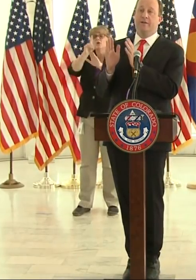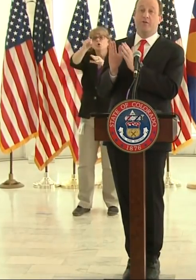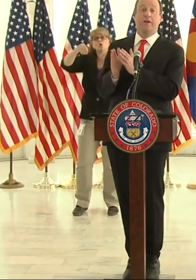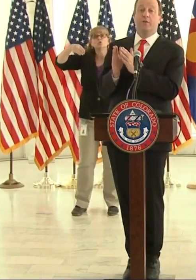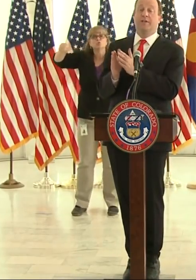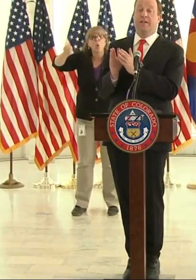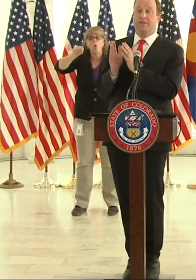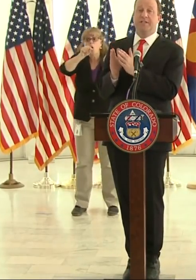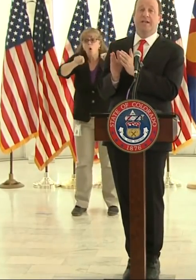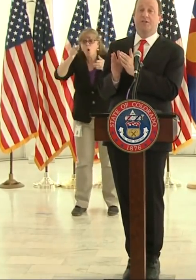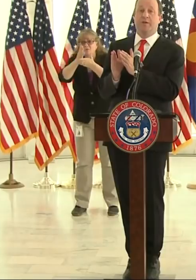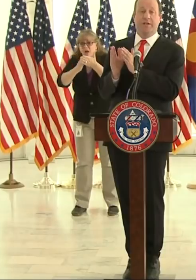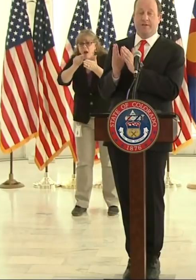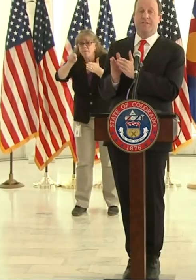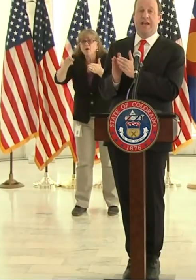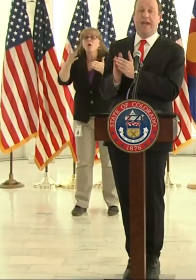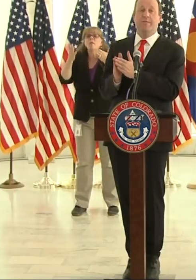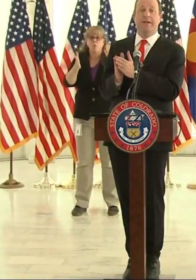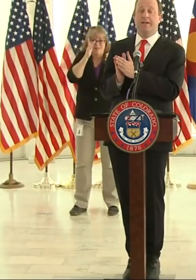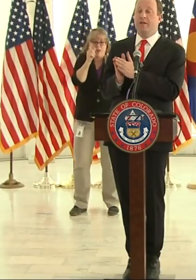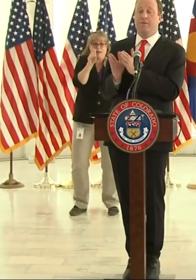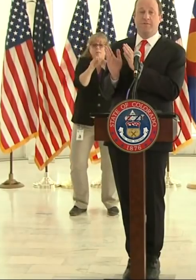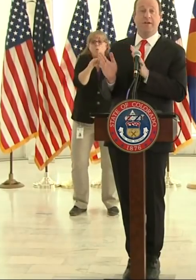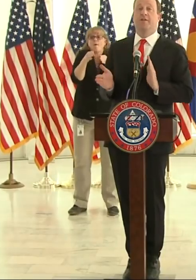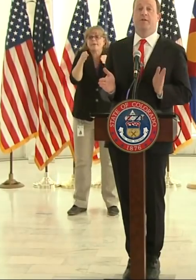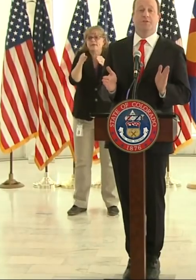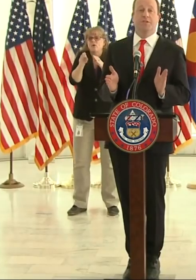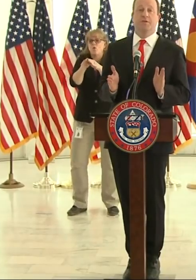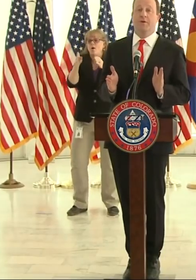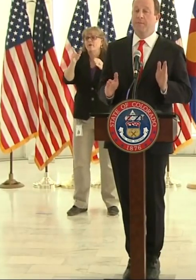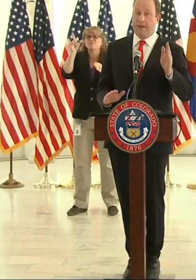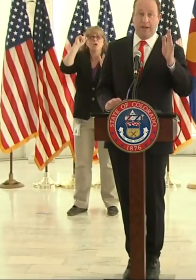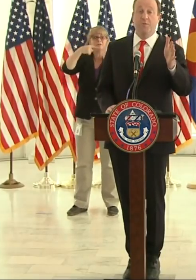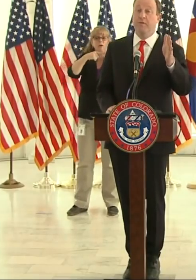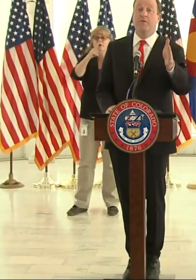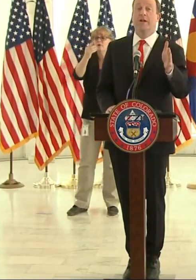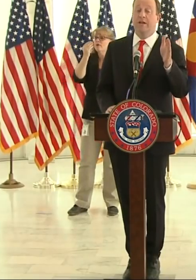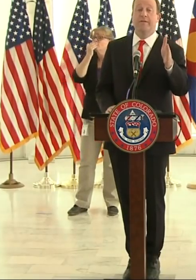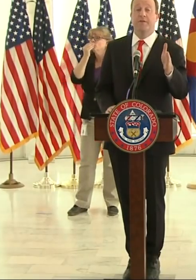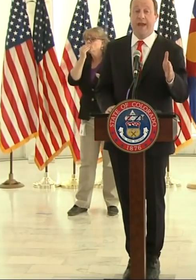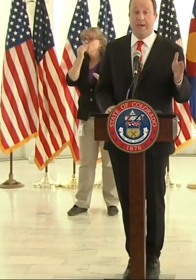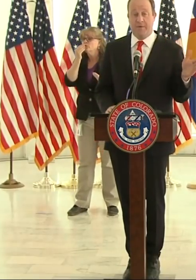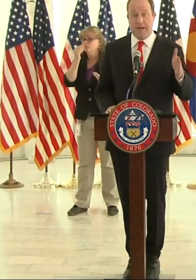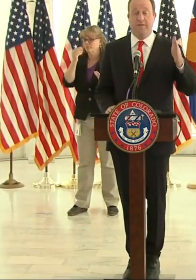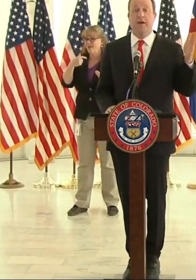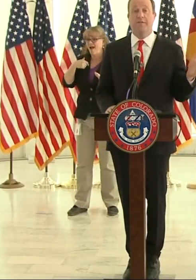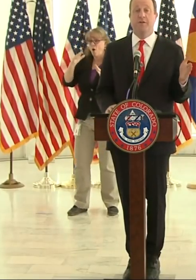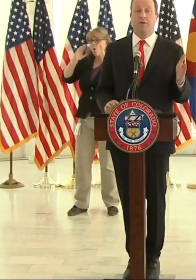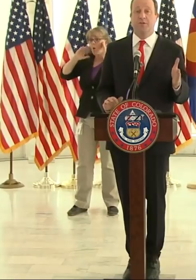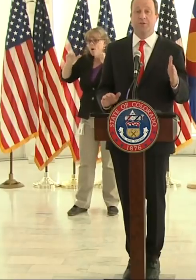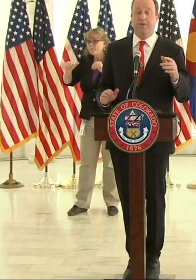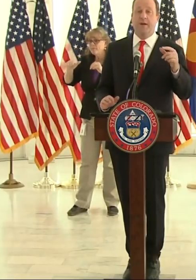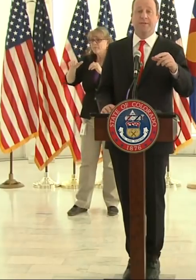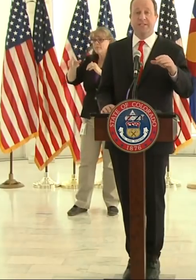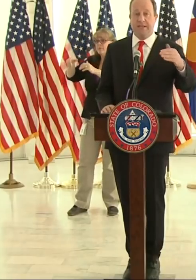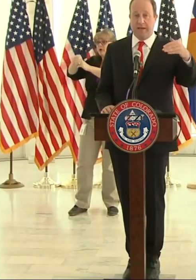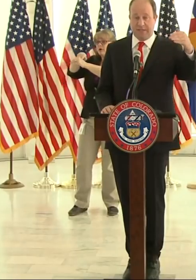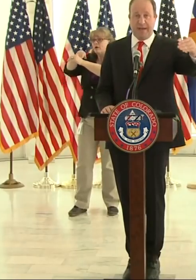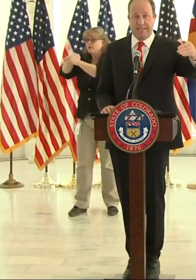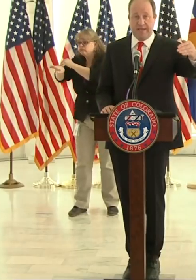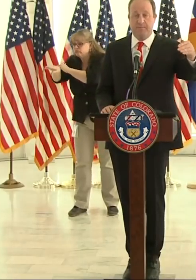the critical retailers, the essential retailers today, meaning, if you've been to the grocery store, and I hope you've avoided it if you can, but many of you have to go to the grocery store, you've